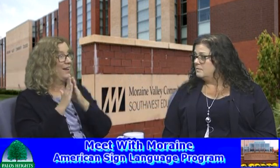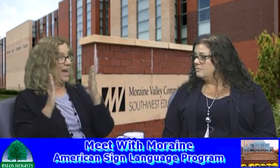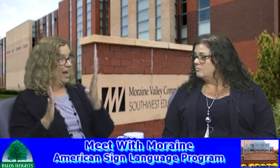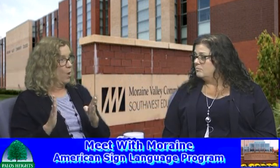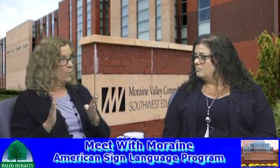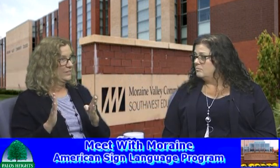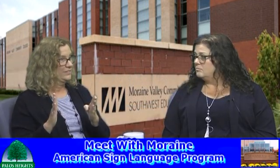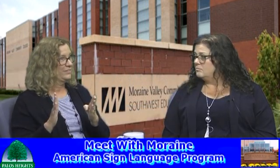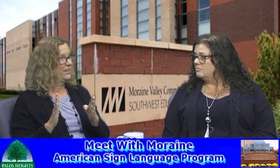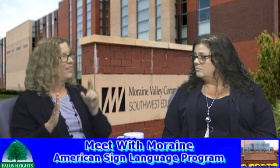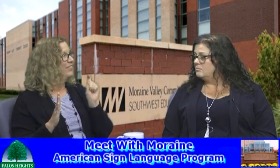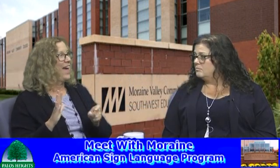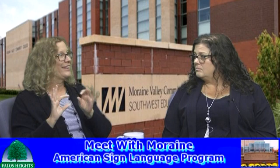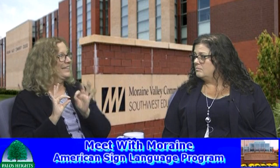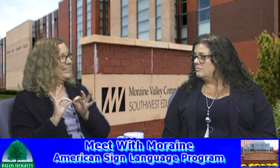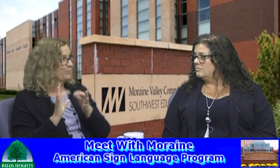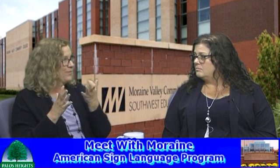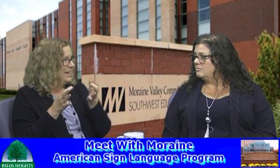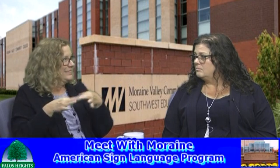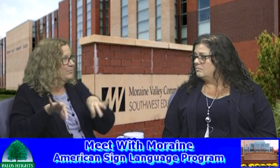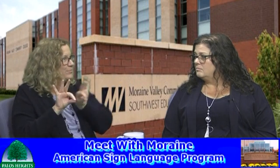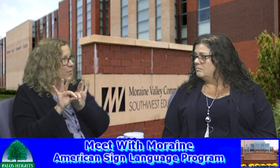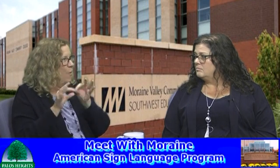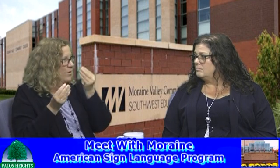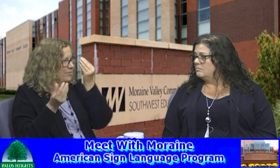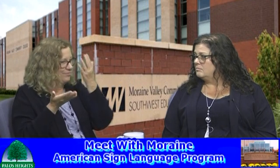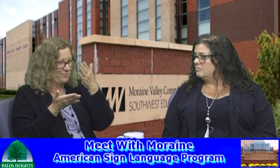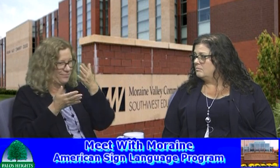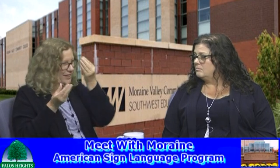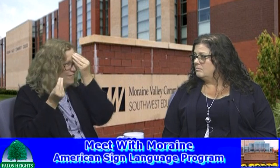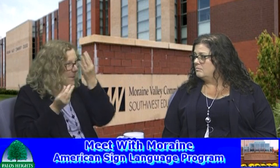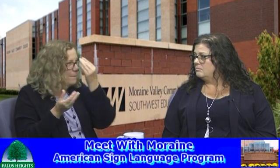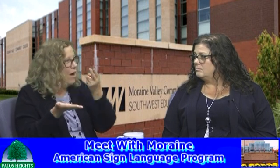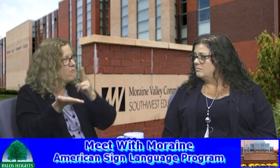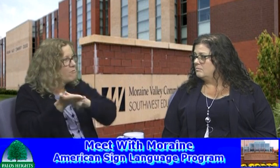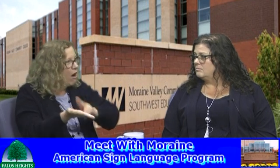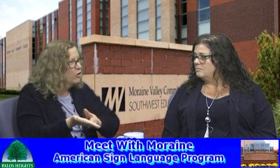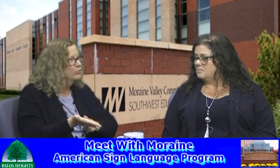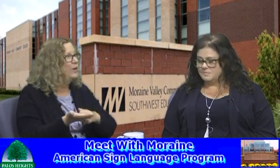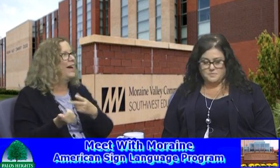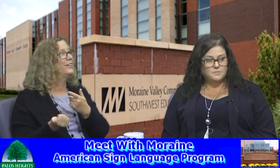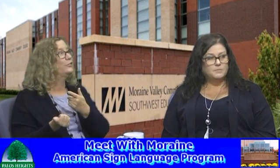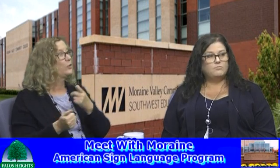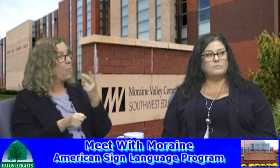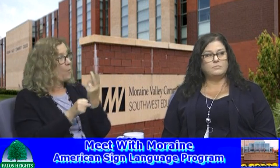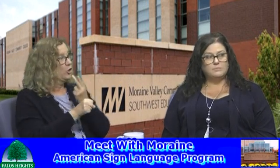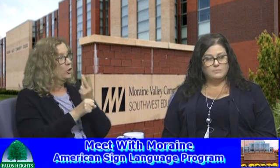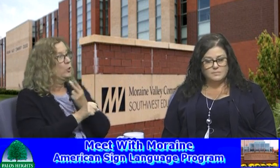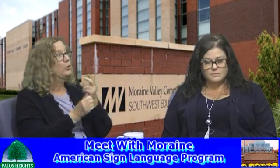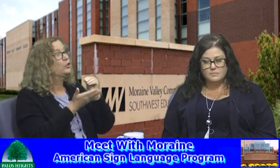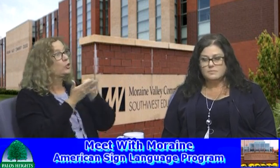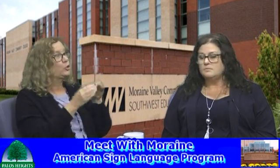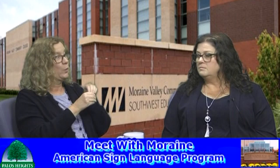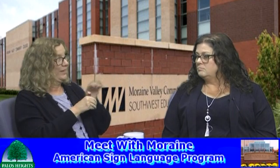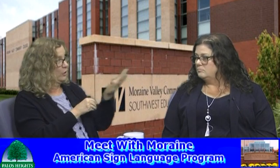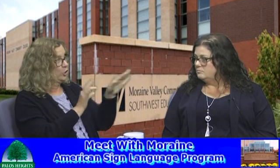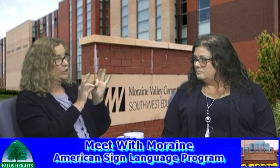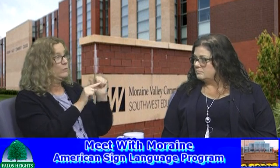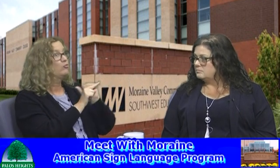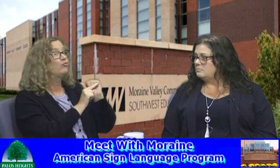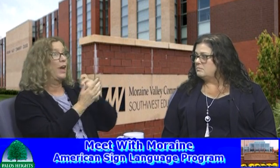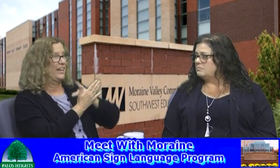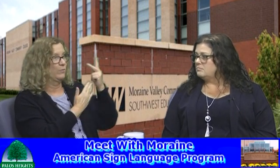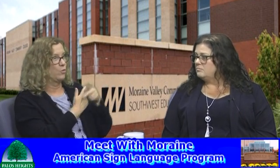did have a friend who was purchasing a home and they needed an interpreter. Obviously, it's important information that's shared during closing and a purchase of a